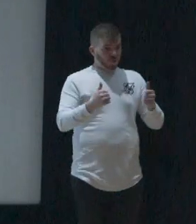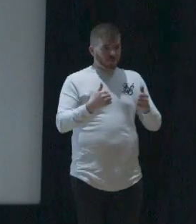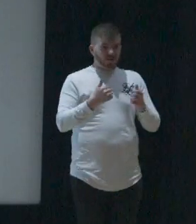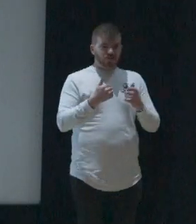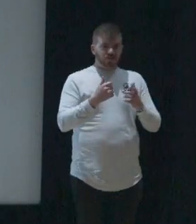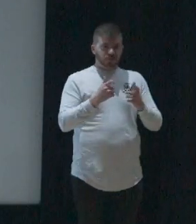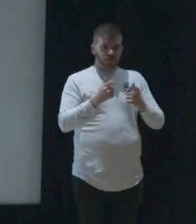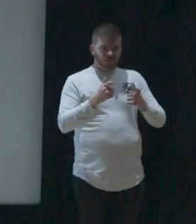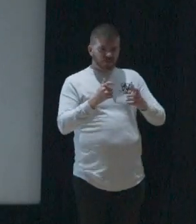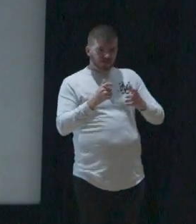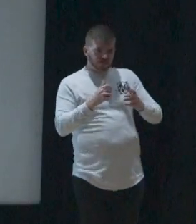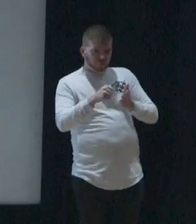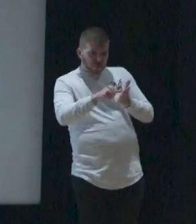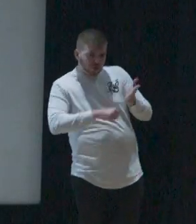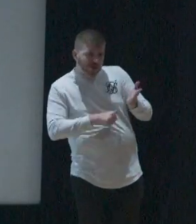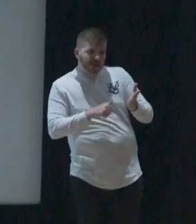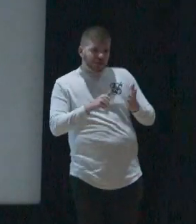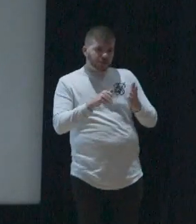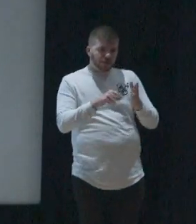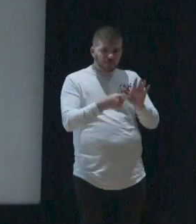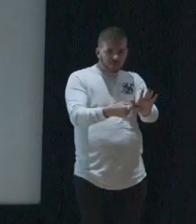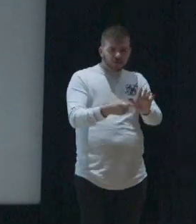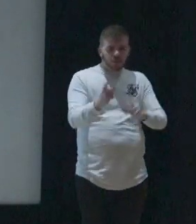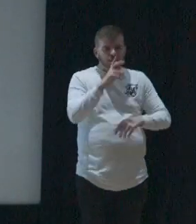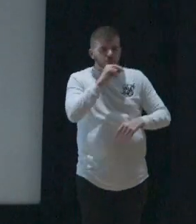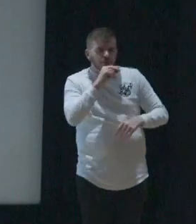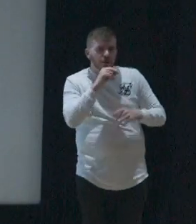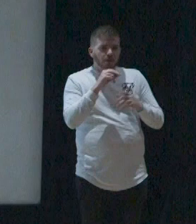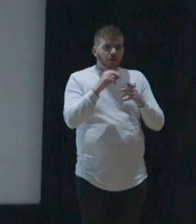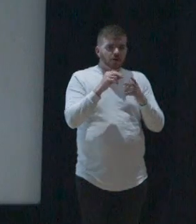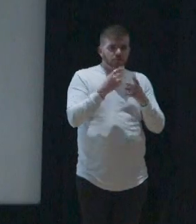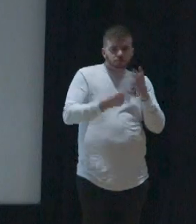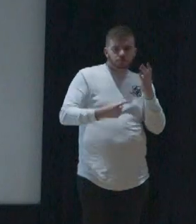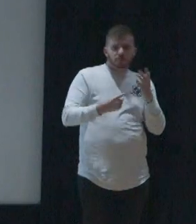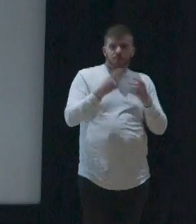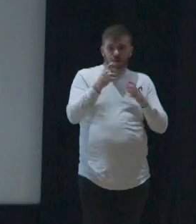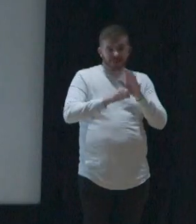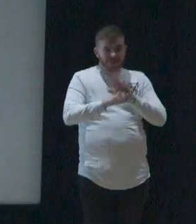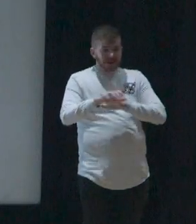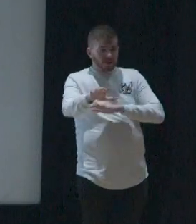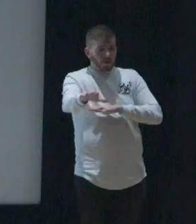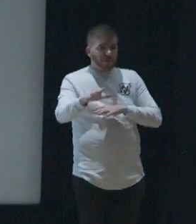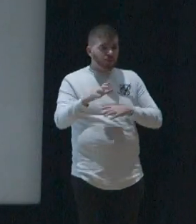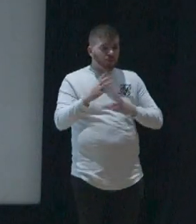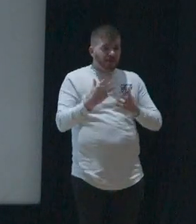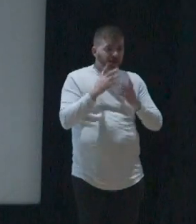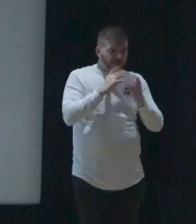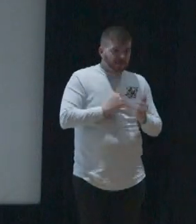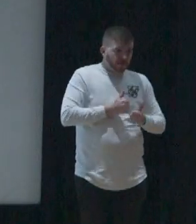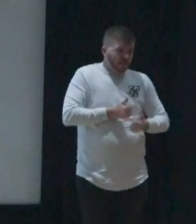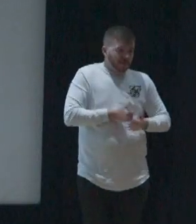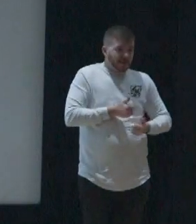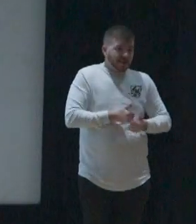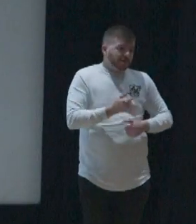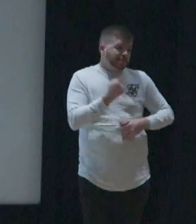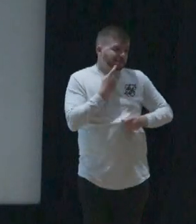of knowing which dialogues to show from some of our earlier games and what worked. But we did send it off to a playtesting company as well, who sent back feedback about